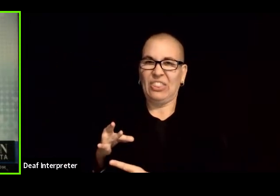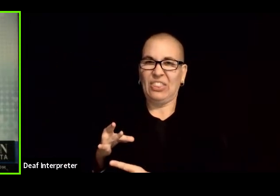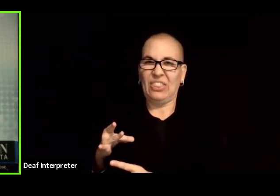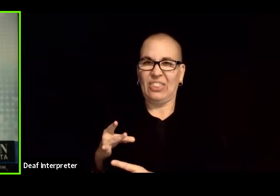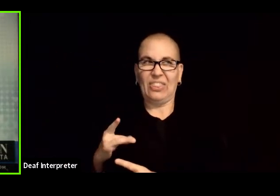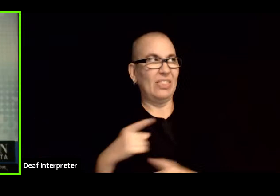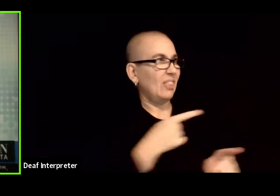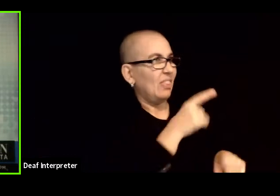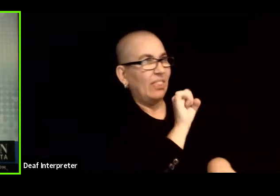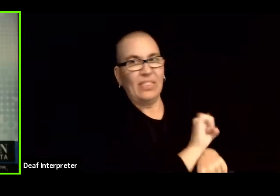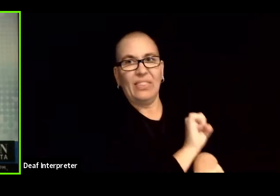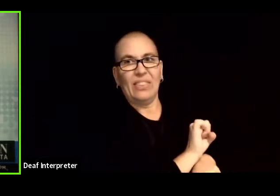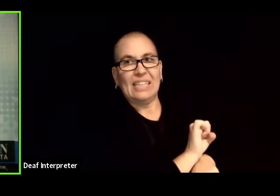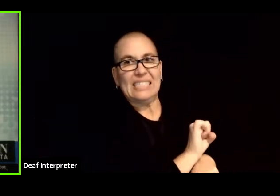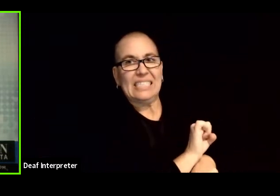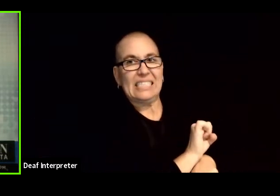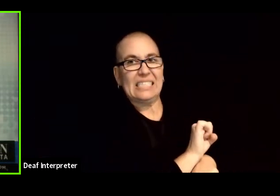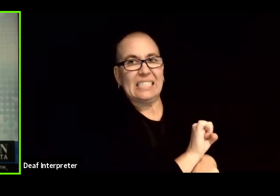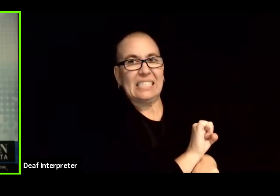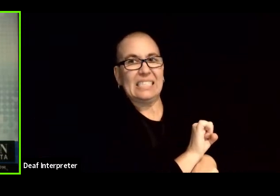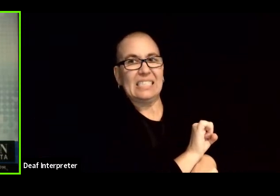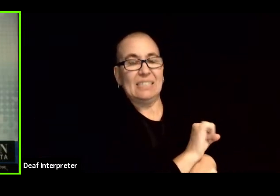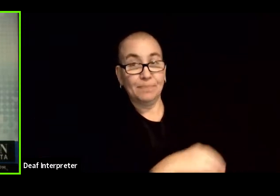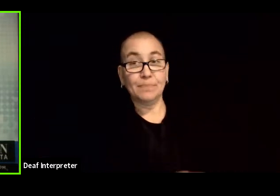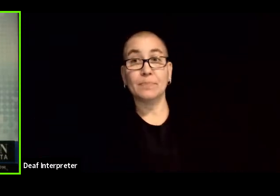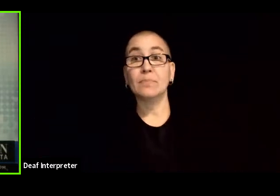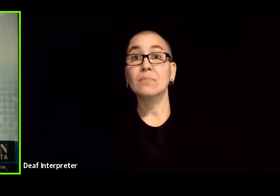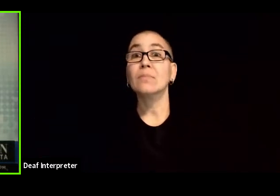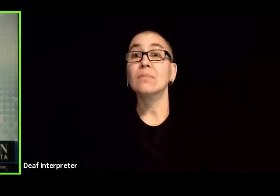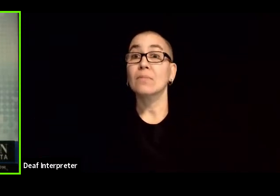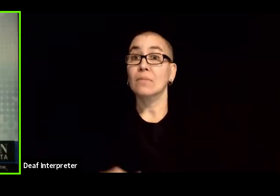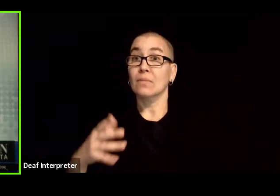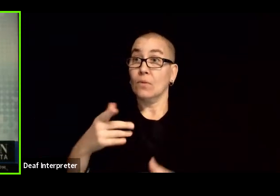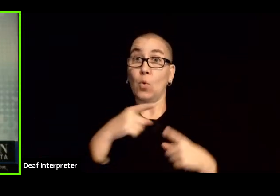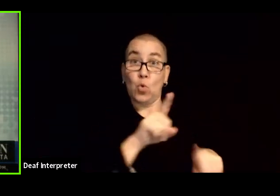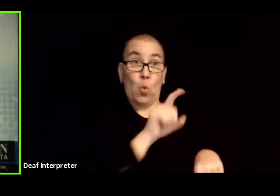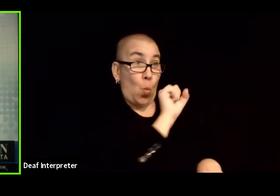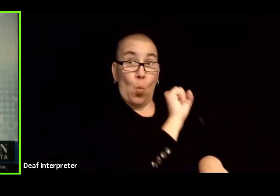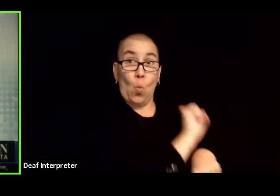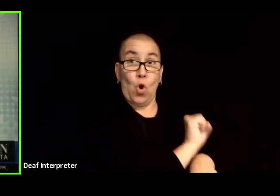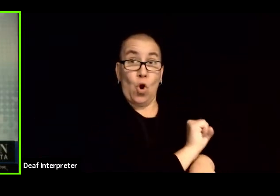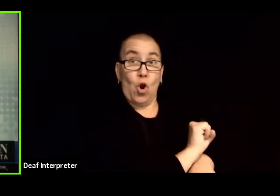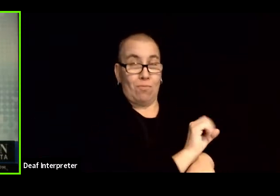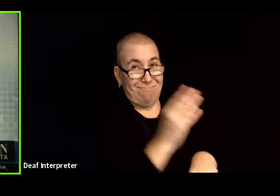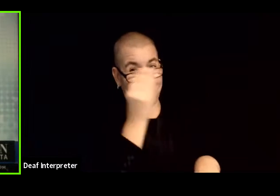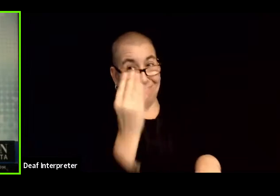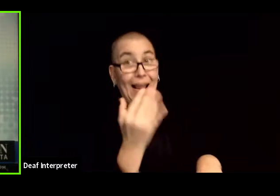of them are co-workers to co-worker rather than patient or resident to healthcare worker.